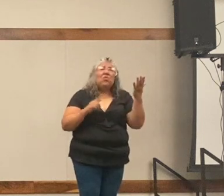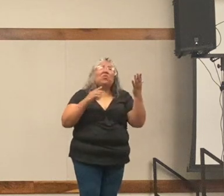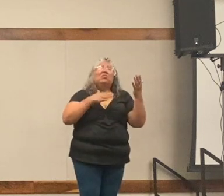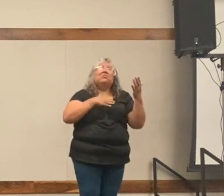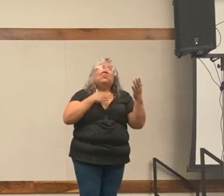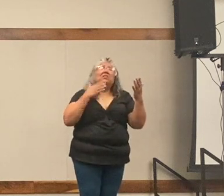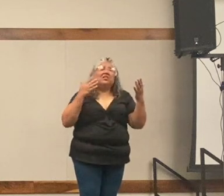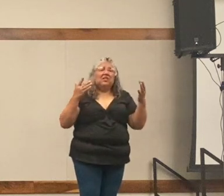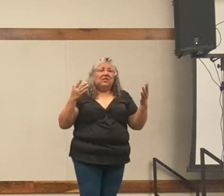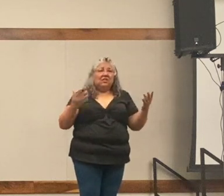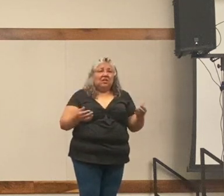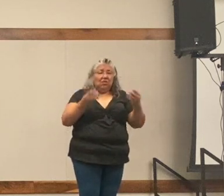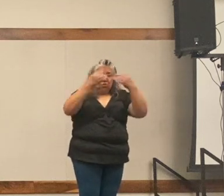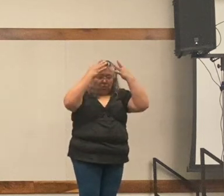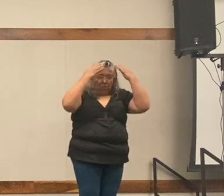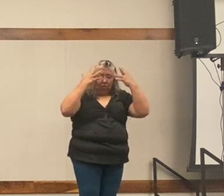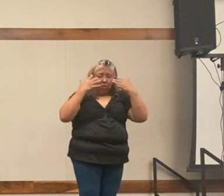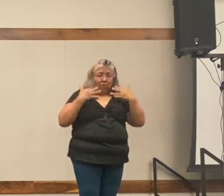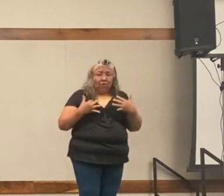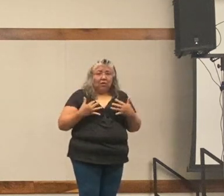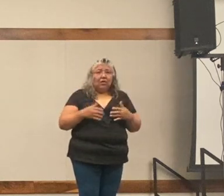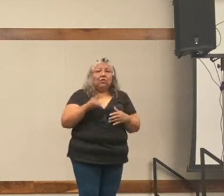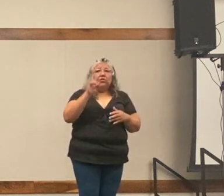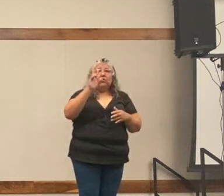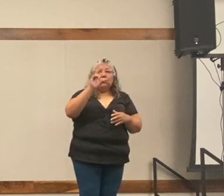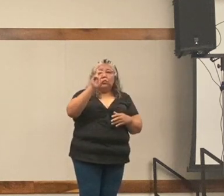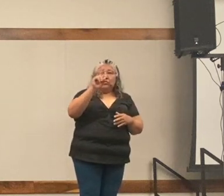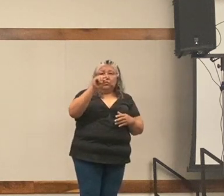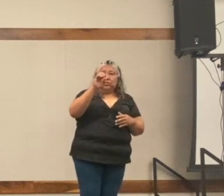up. In 2008,